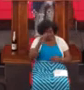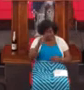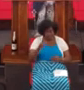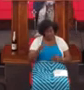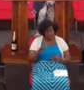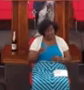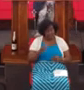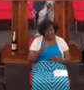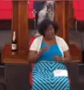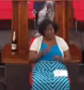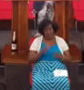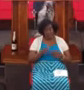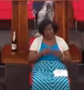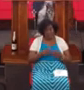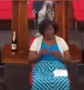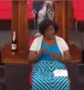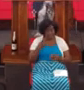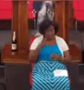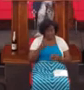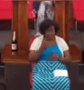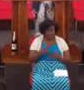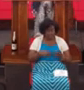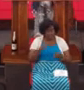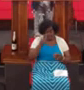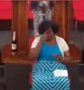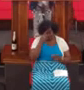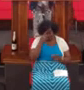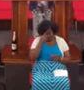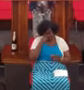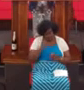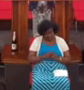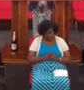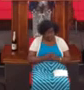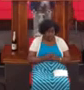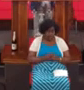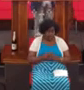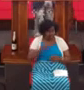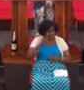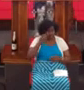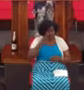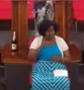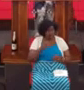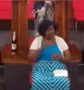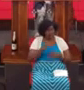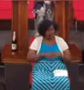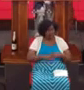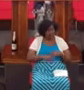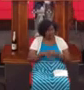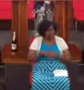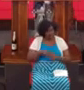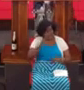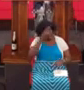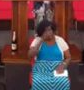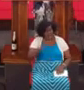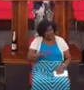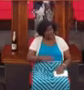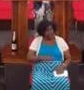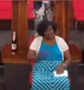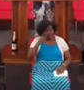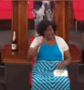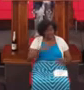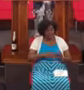Sabbath, he could care less what day it was. Why? Because Jesus was a compassionate man. And for this,